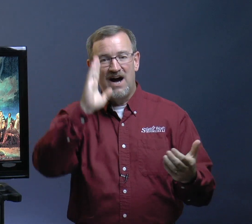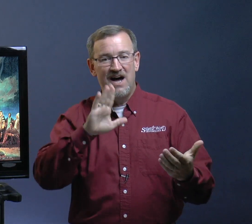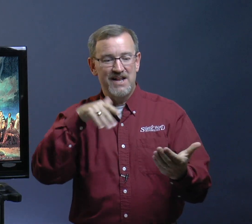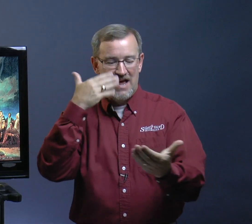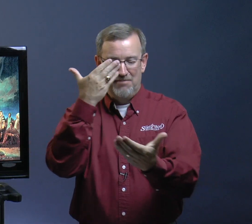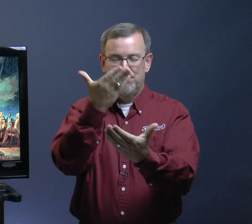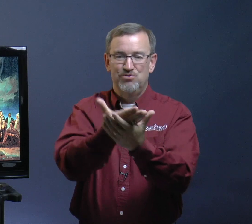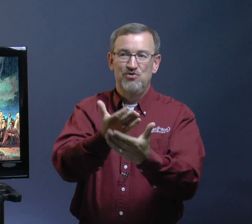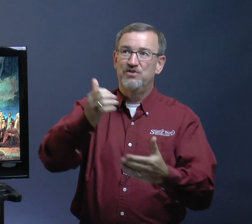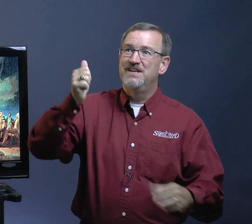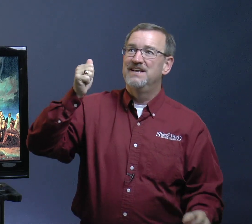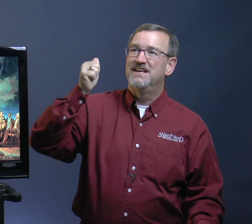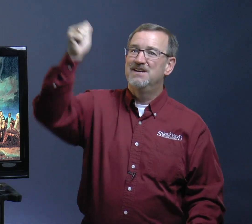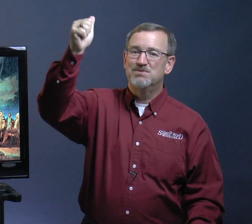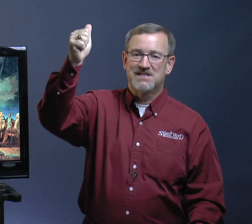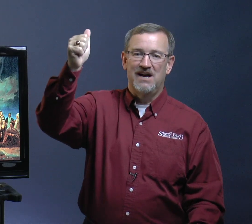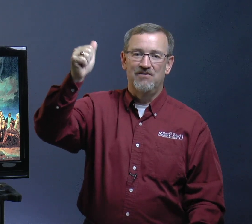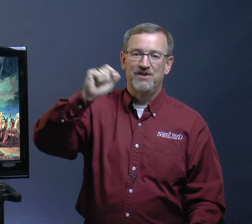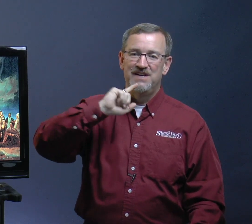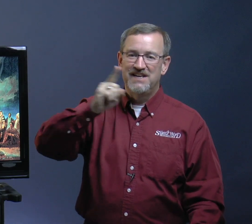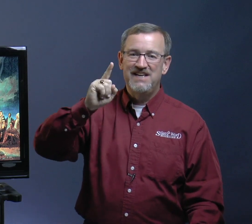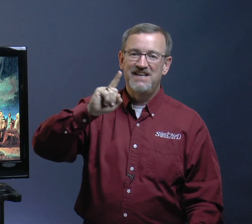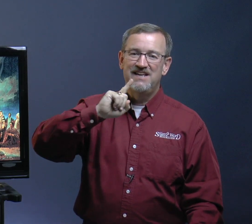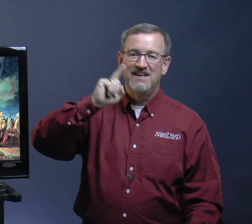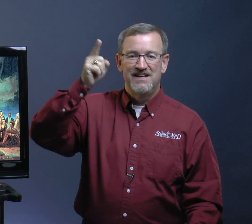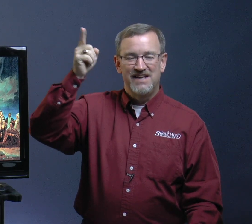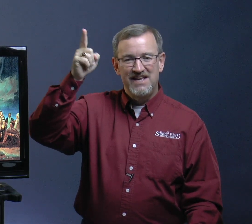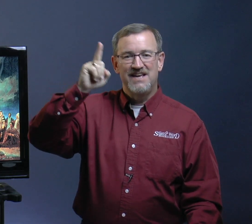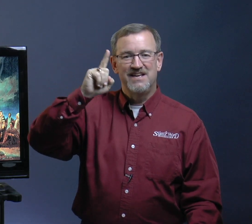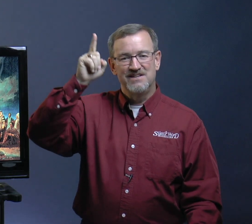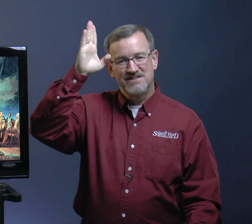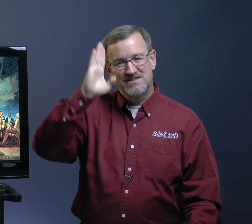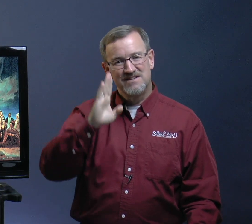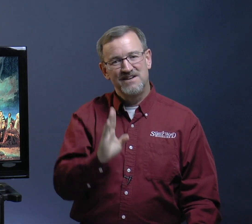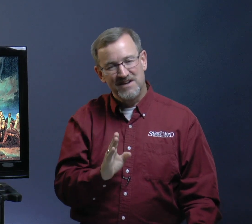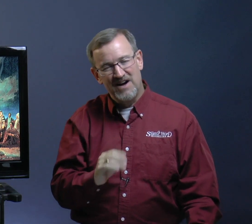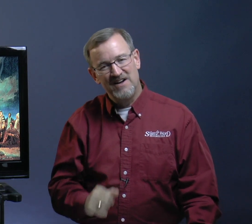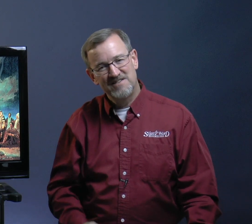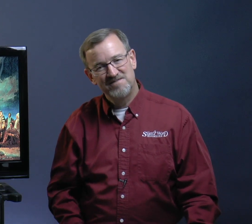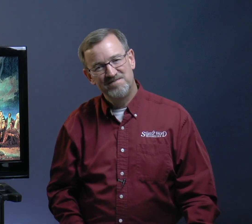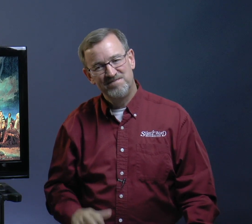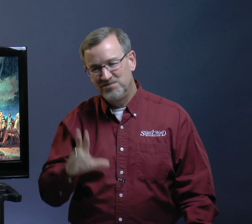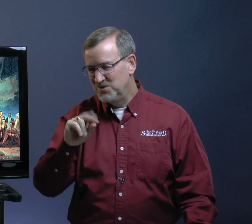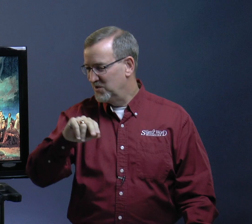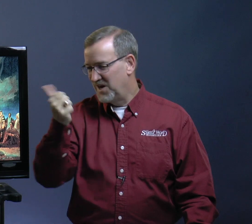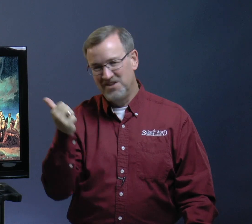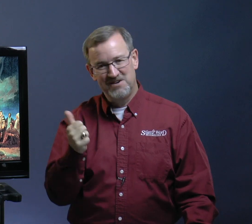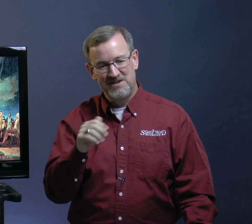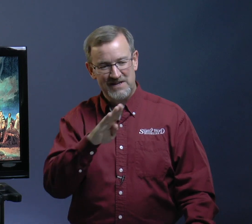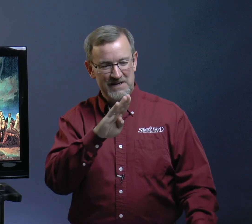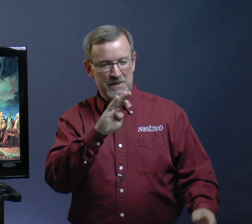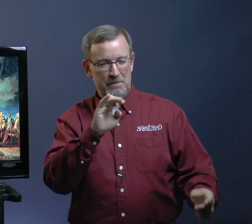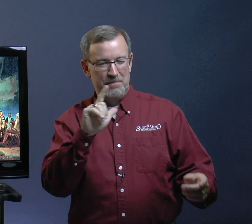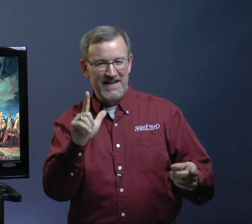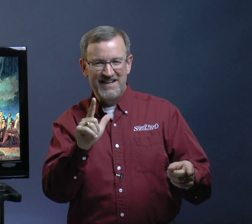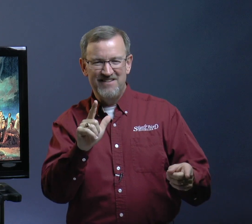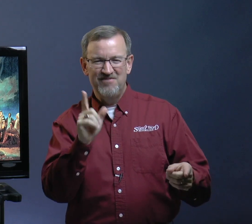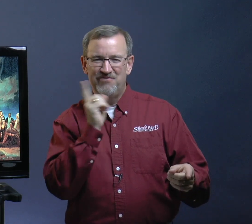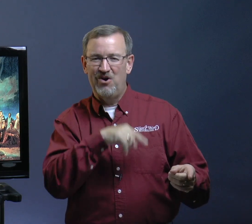God had proven himself. He is God, no other. Baal,